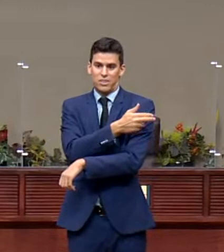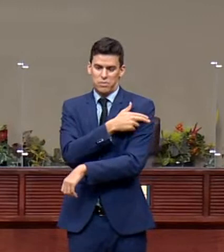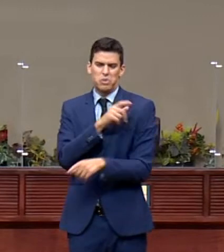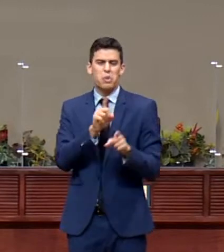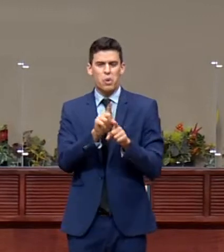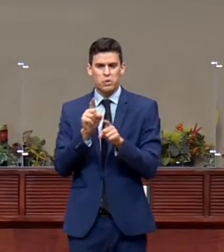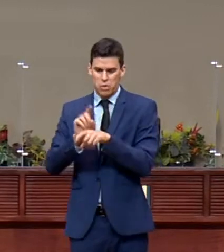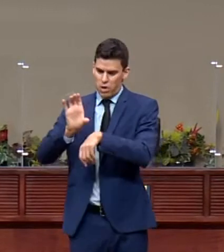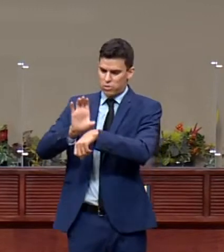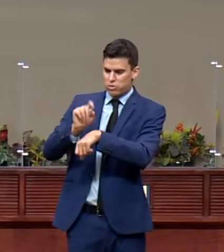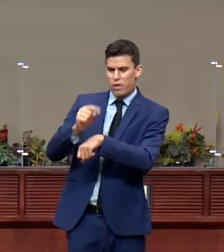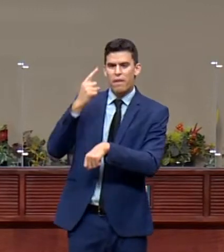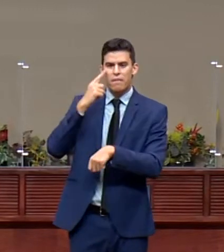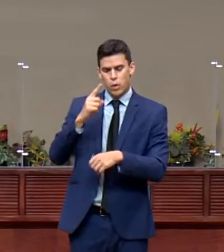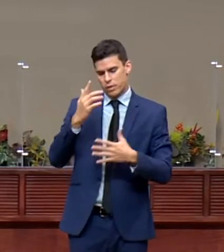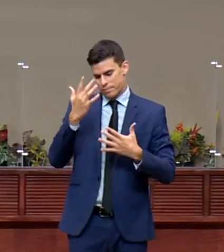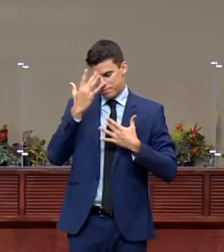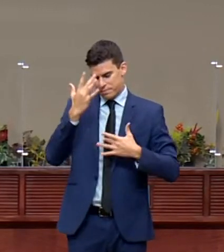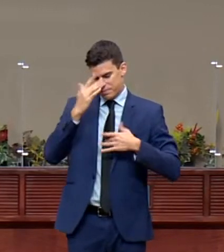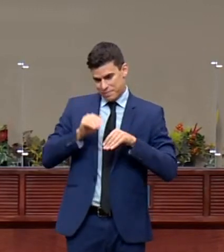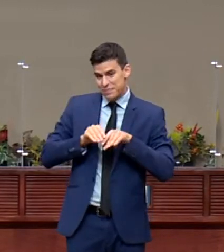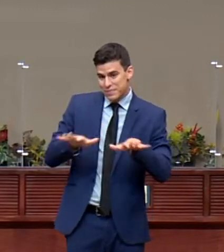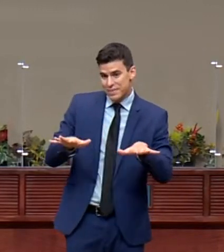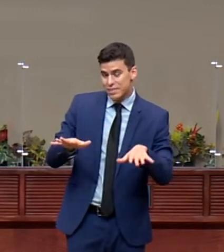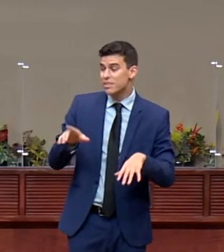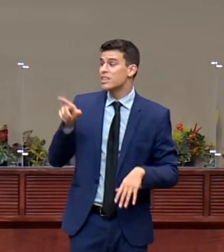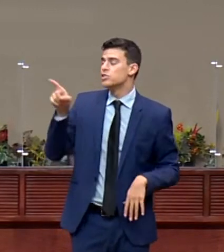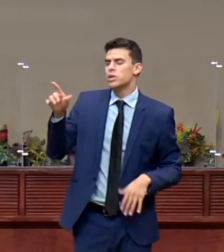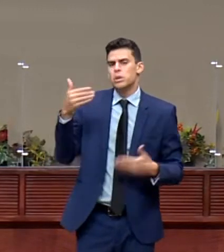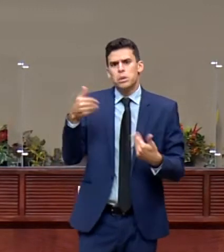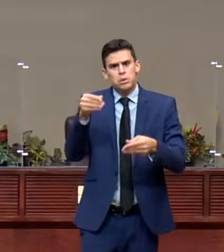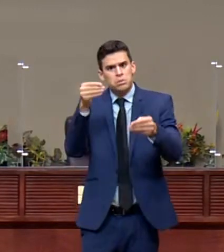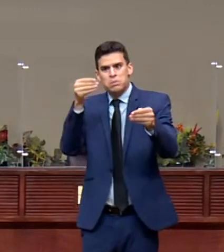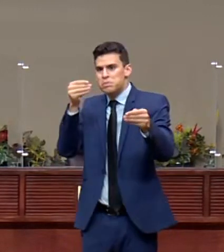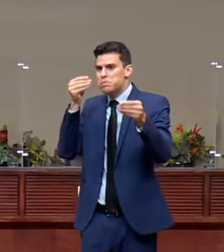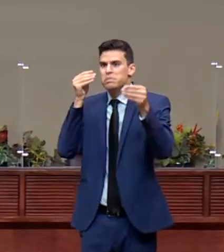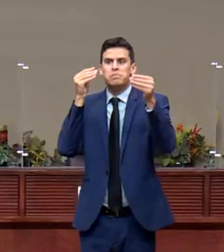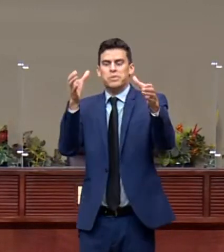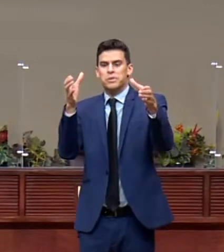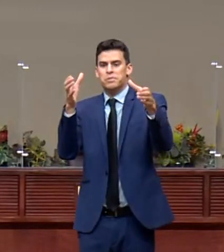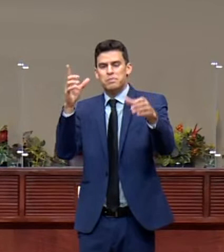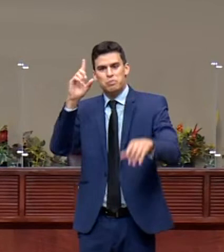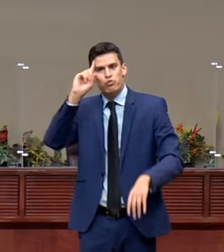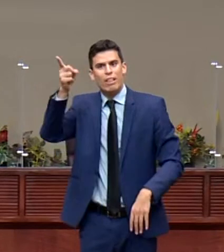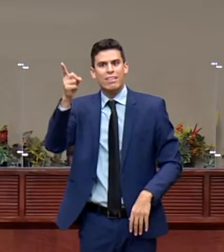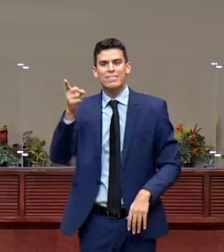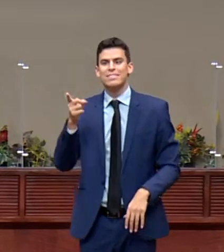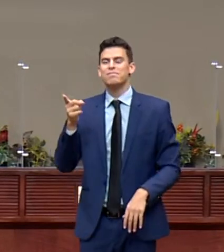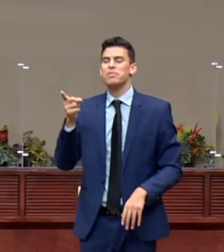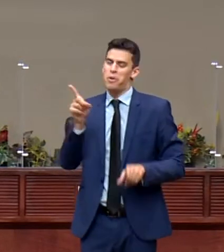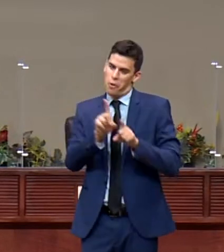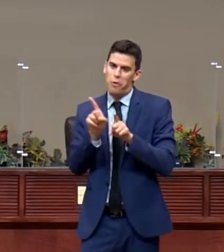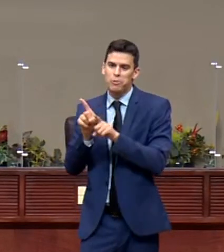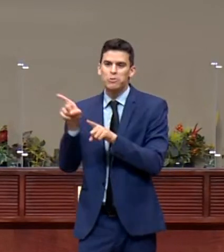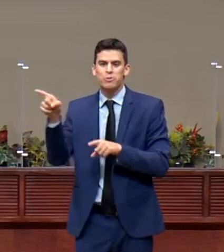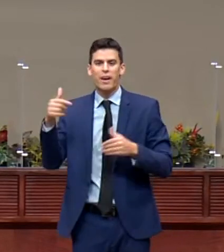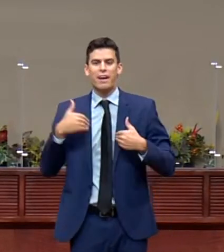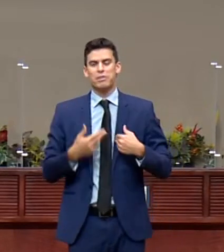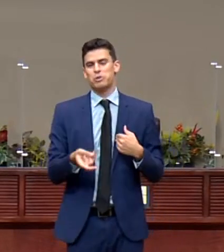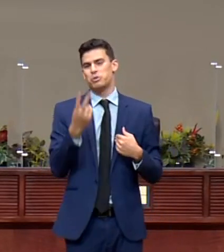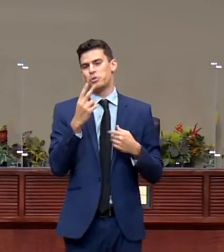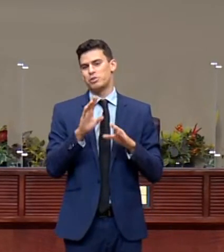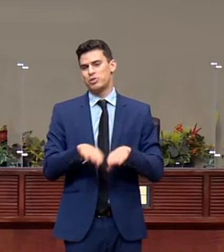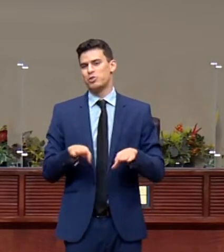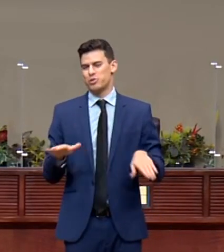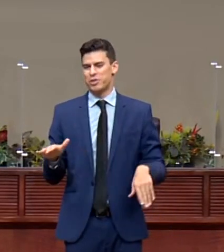And Dr. Kadia, in addition to being a very smart infectious disease doctor, is a mother of 2 young children. And I